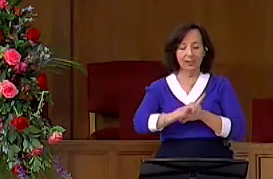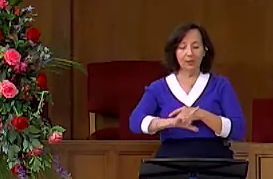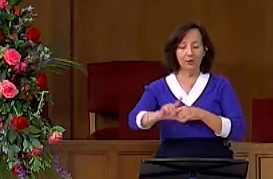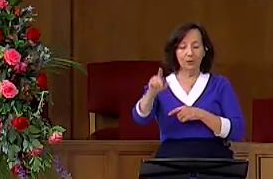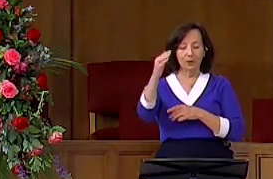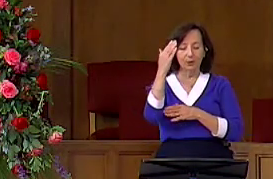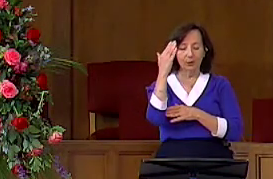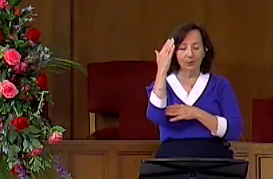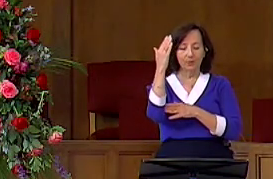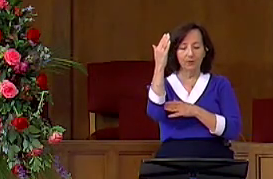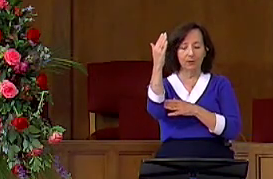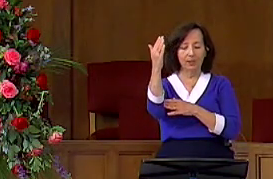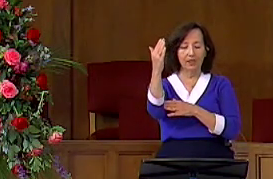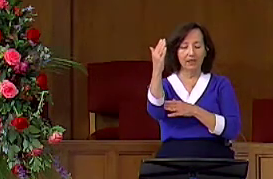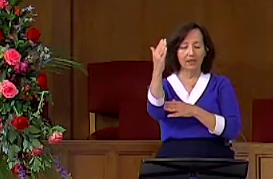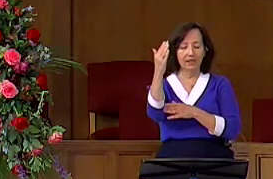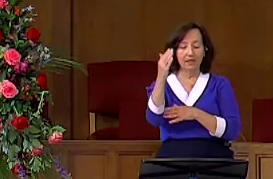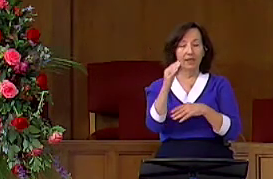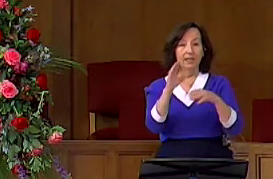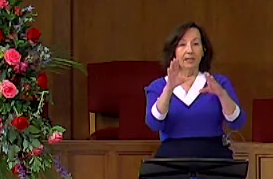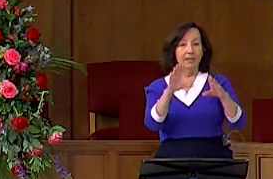consecrated, Lord, to Thee.